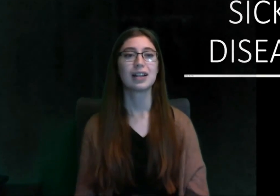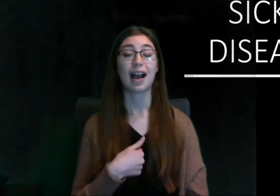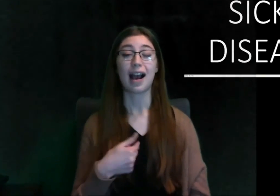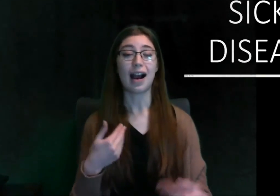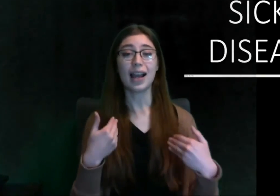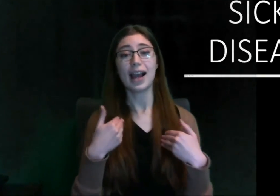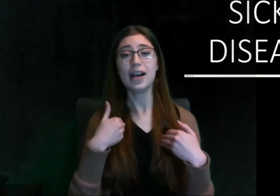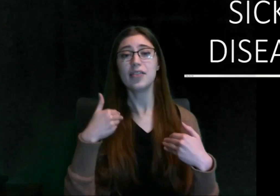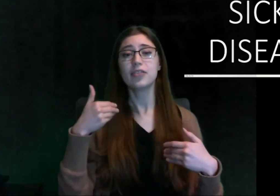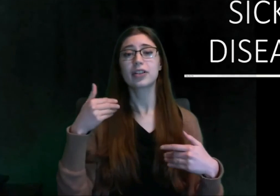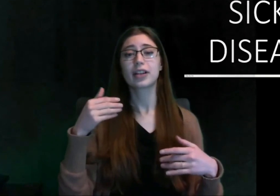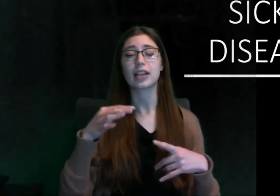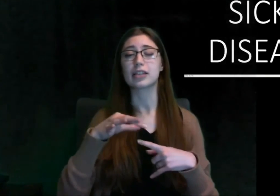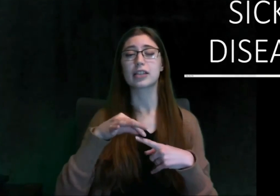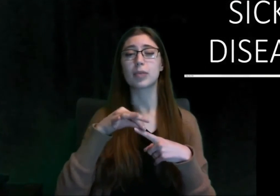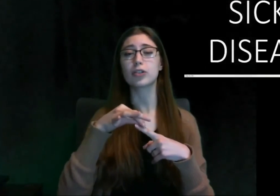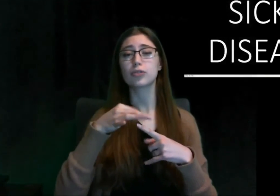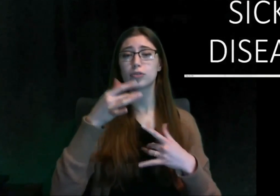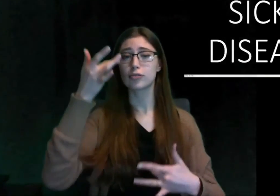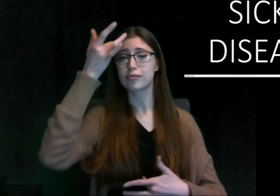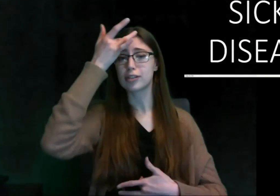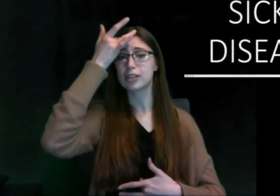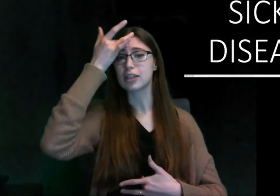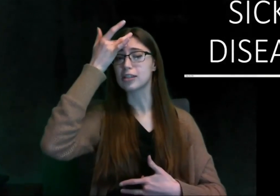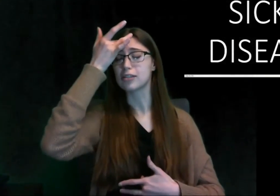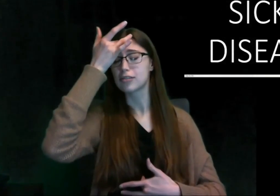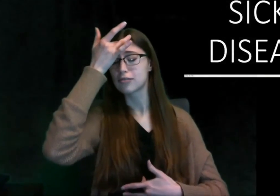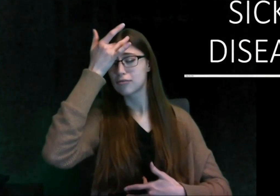I have a special disease.